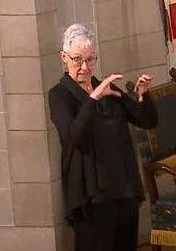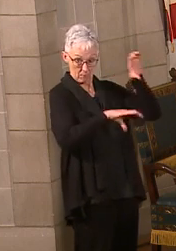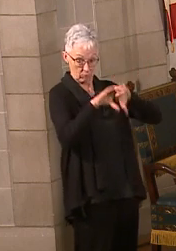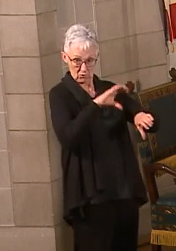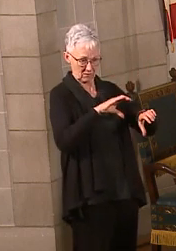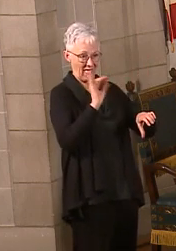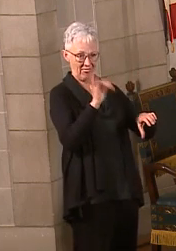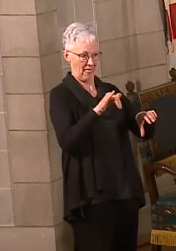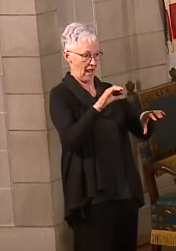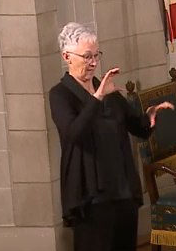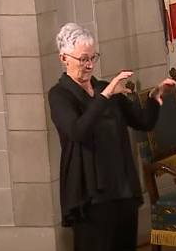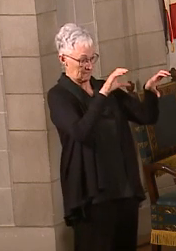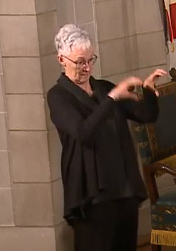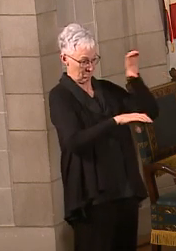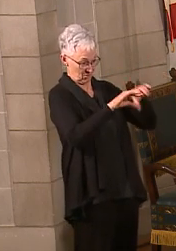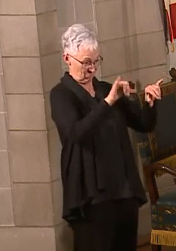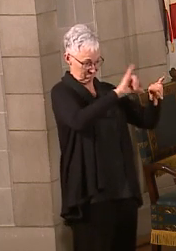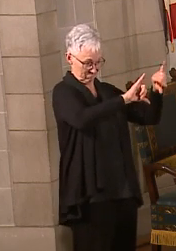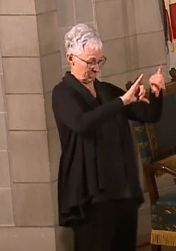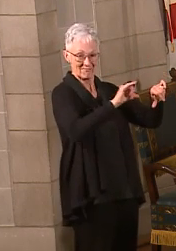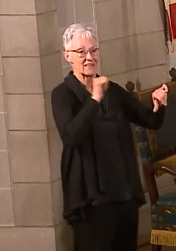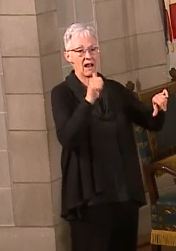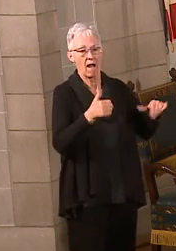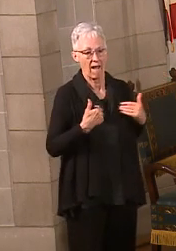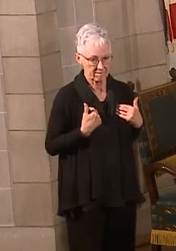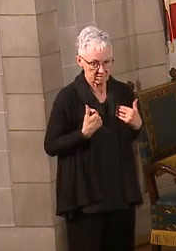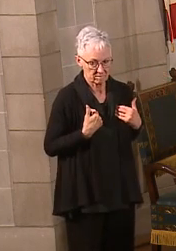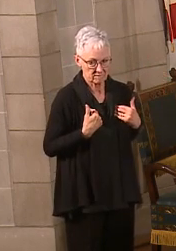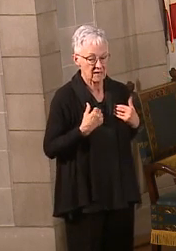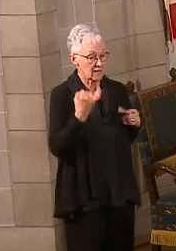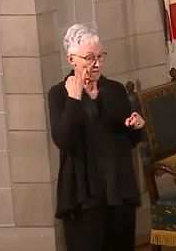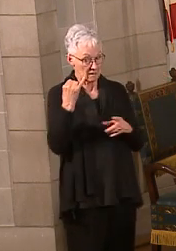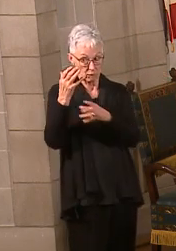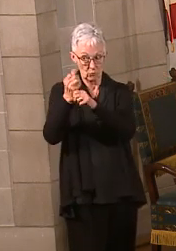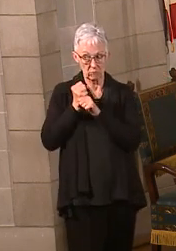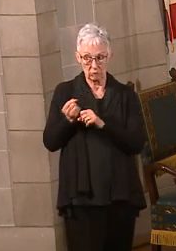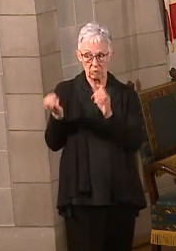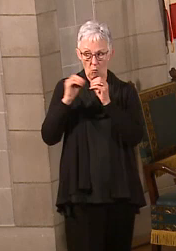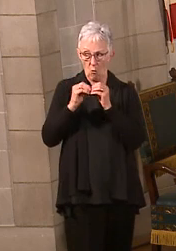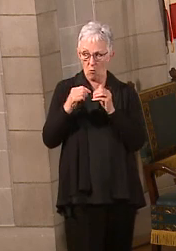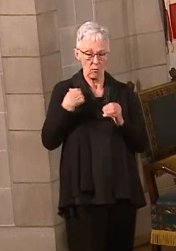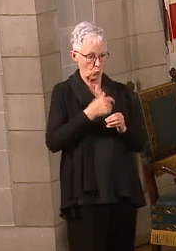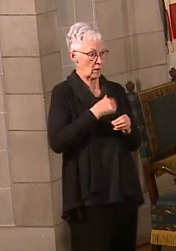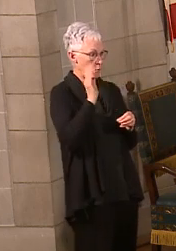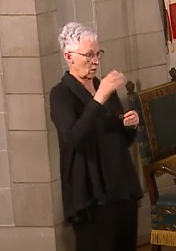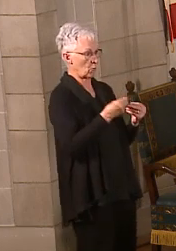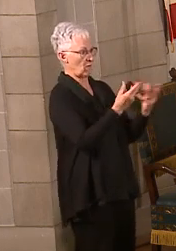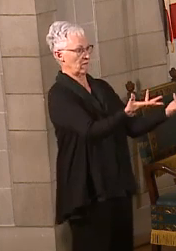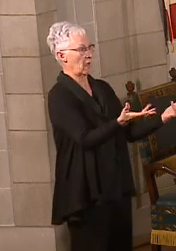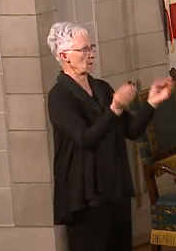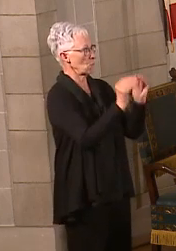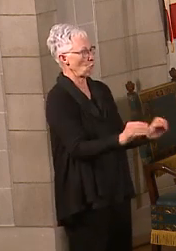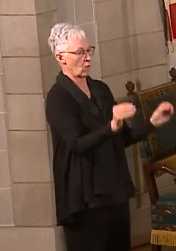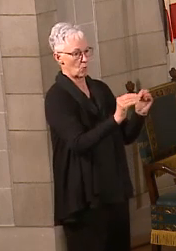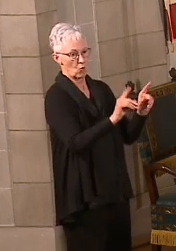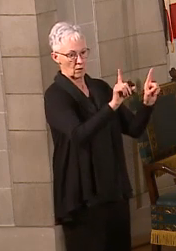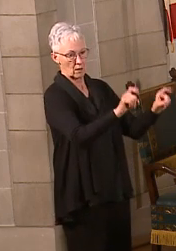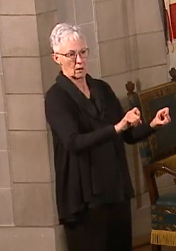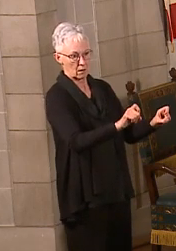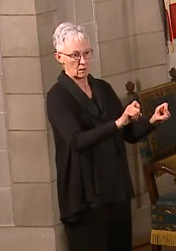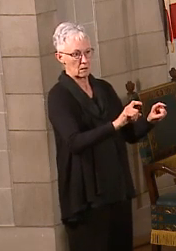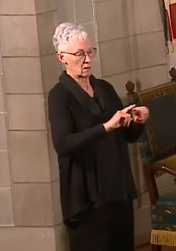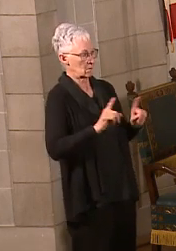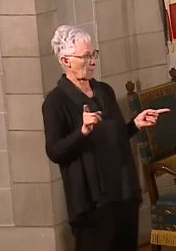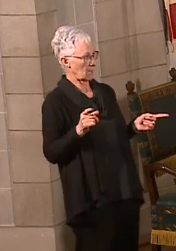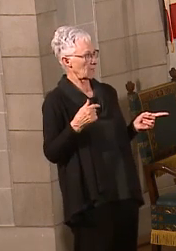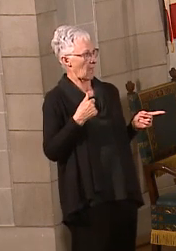testing we're doing. As we get more reagents in, we will expand more testing. But right now, it's an issue where we just don't have the issues to be able to do